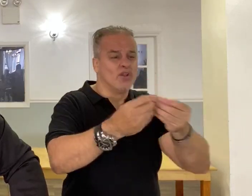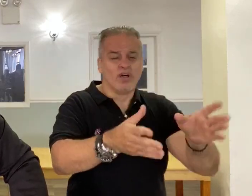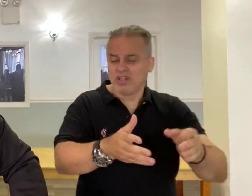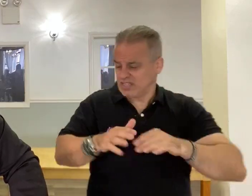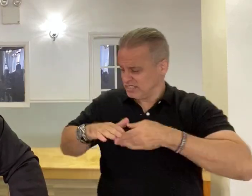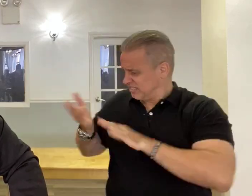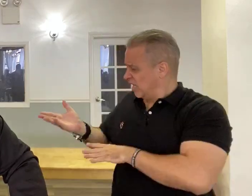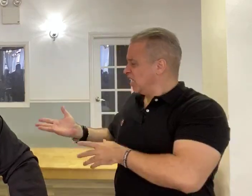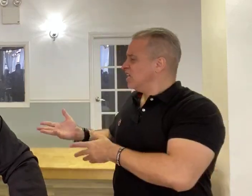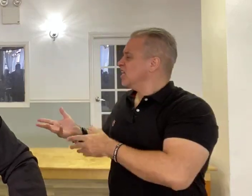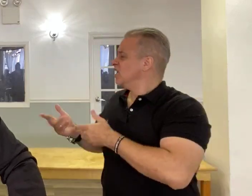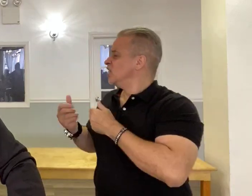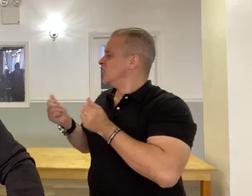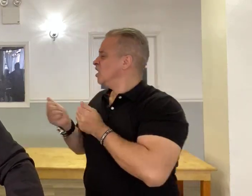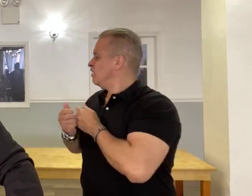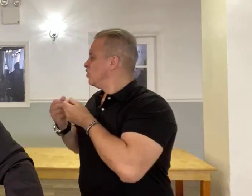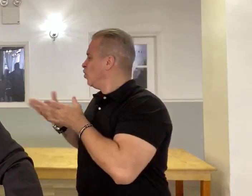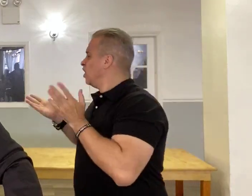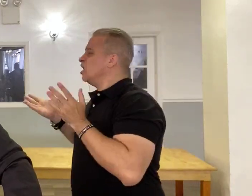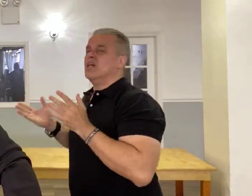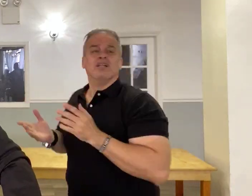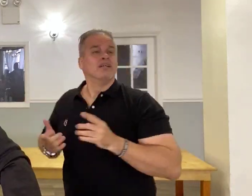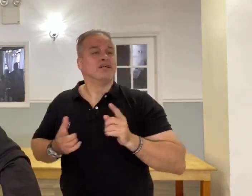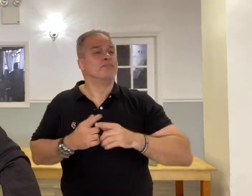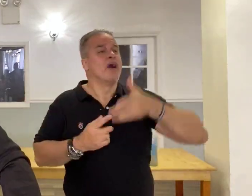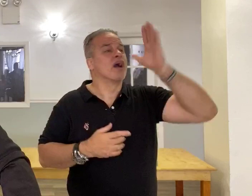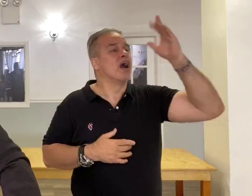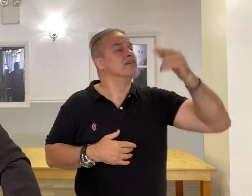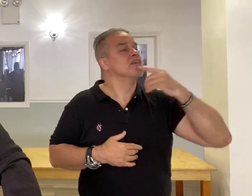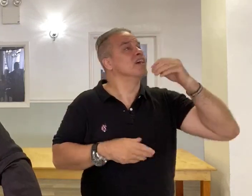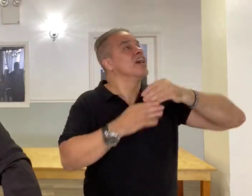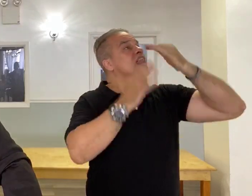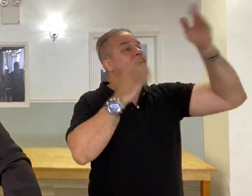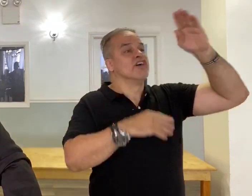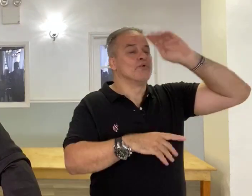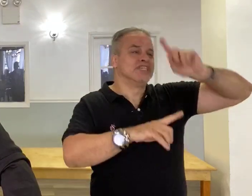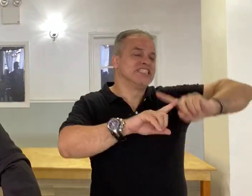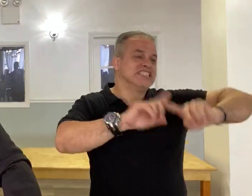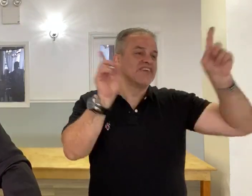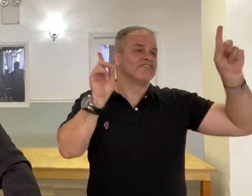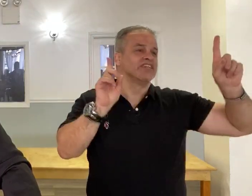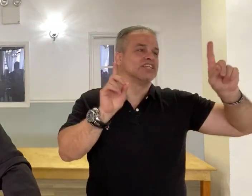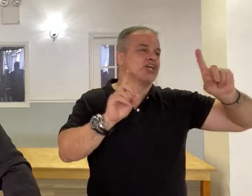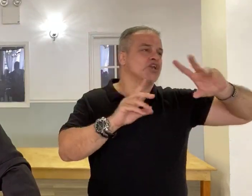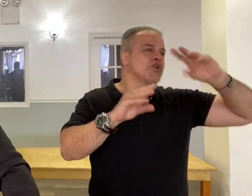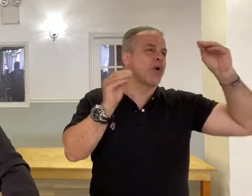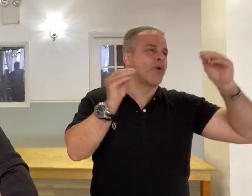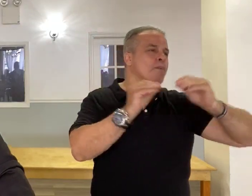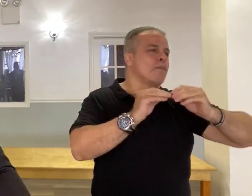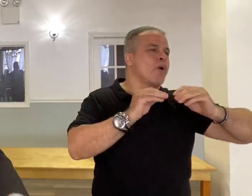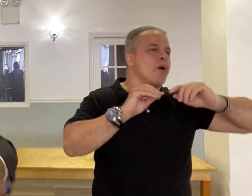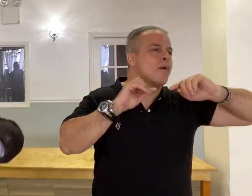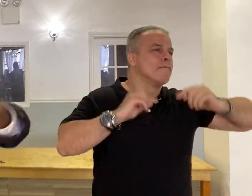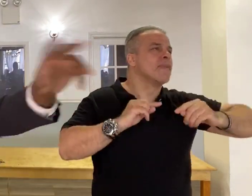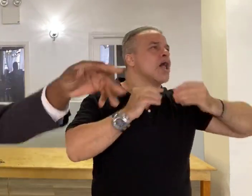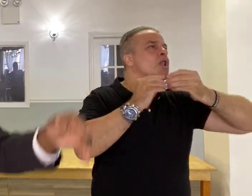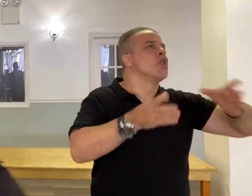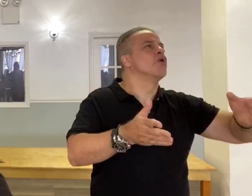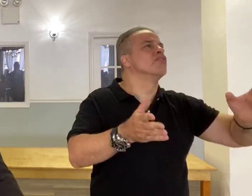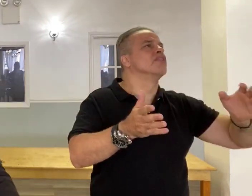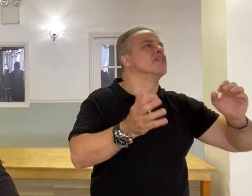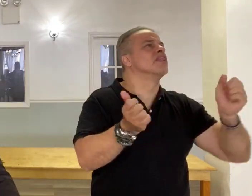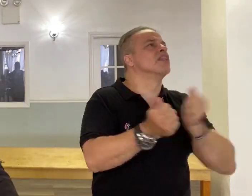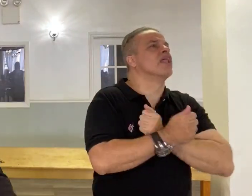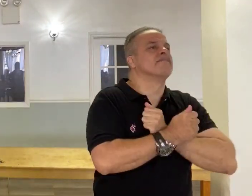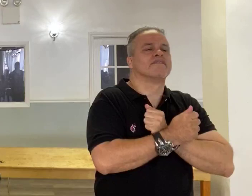neither shall there be any more pain, for the former things are passed away. All this stuff that